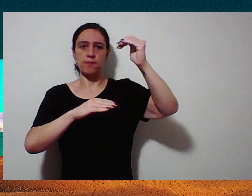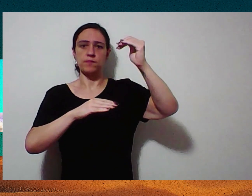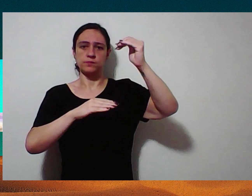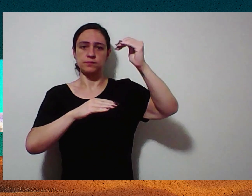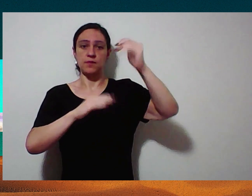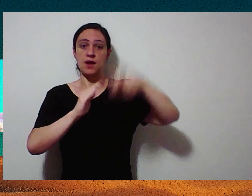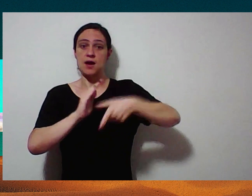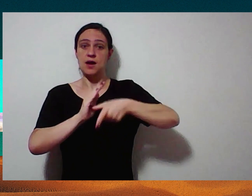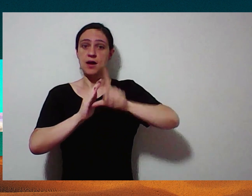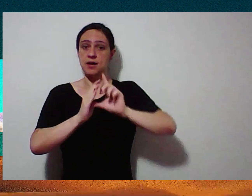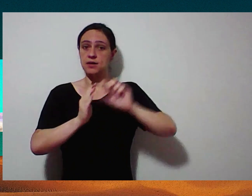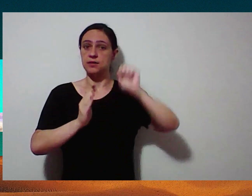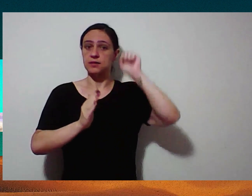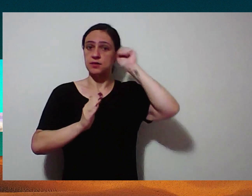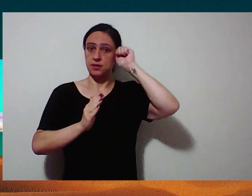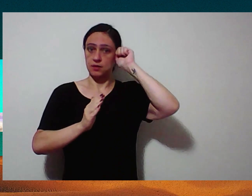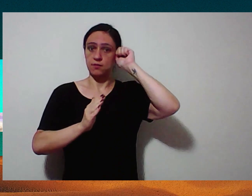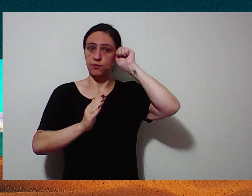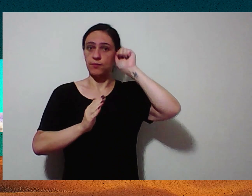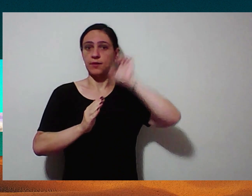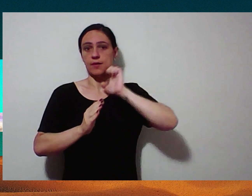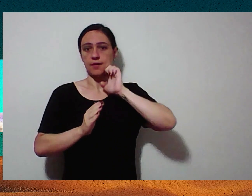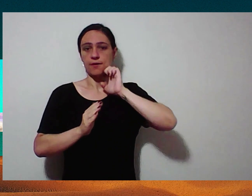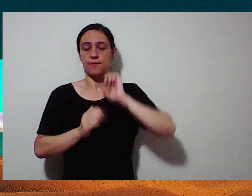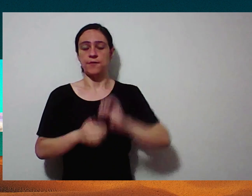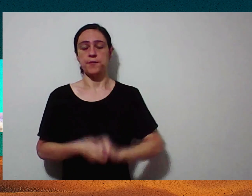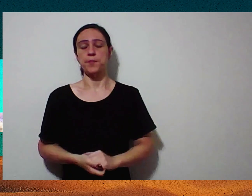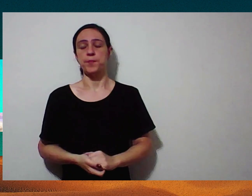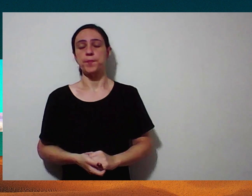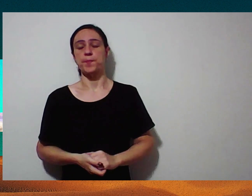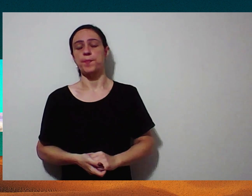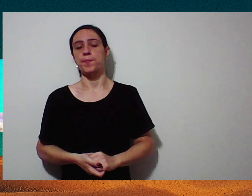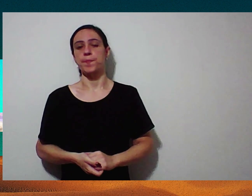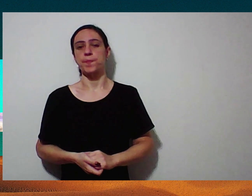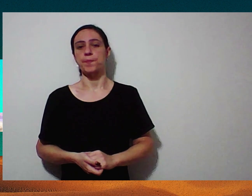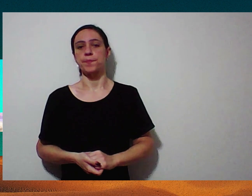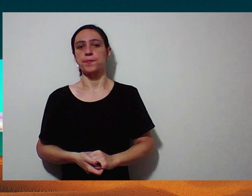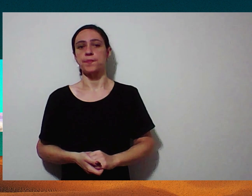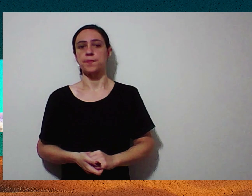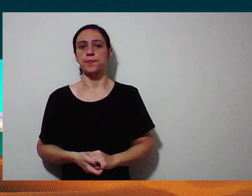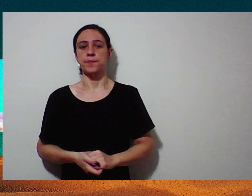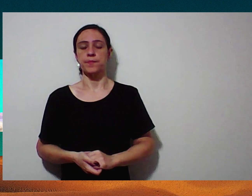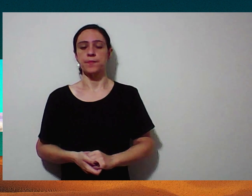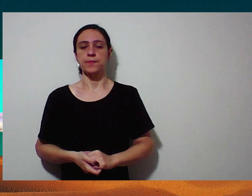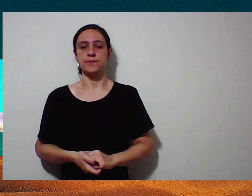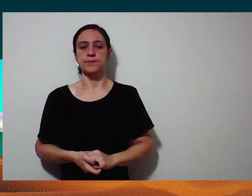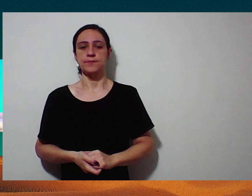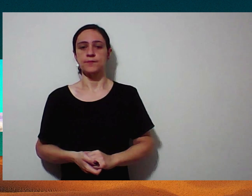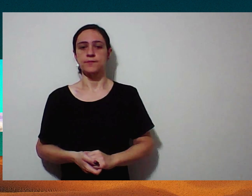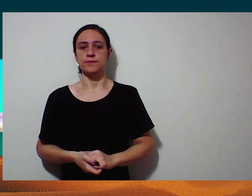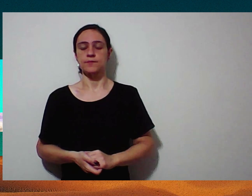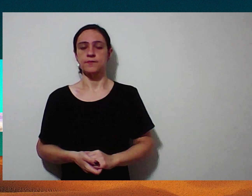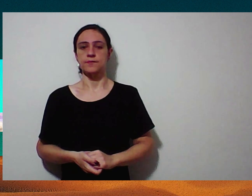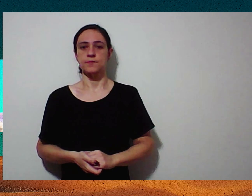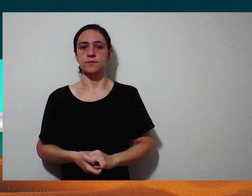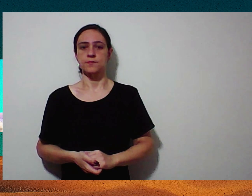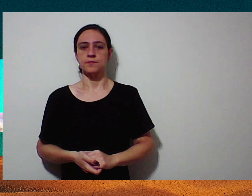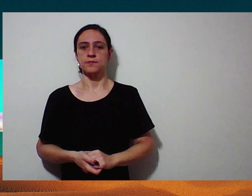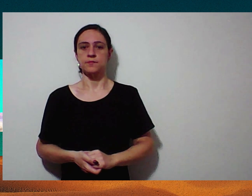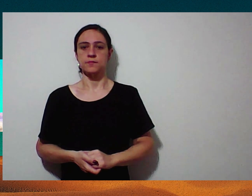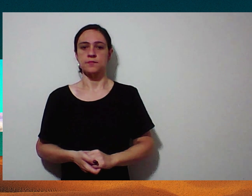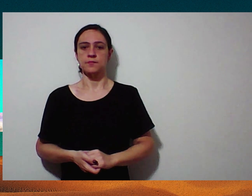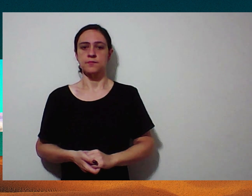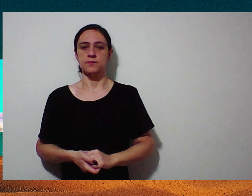And that indicates that in creation he was like a prince, being in a